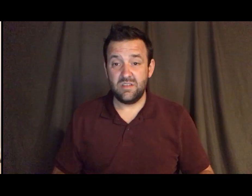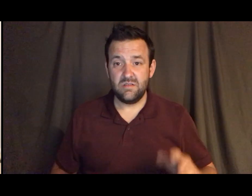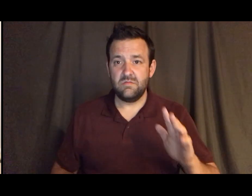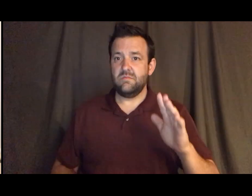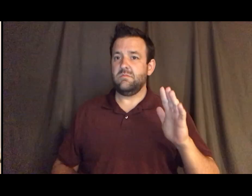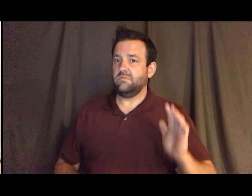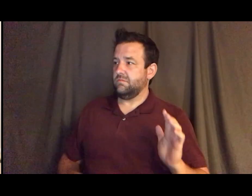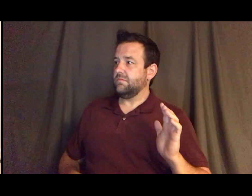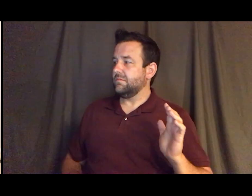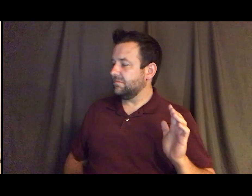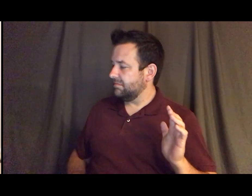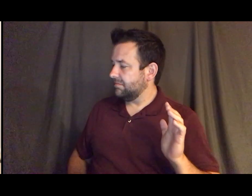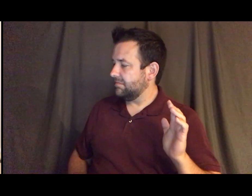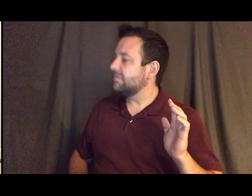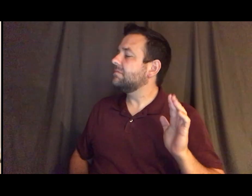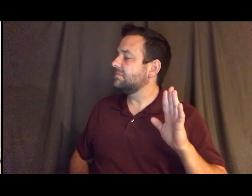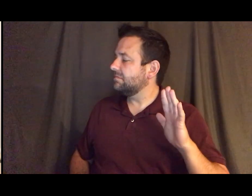They looked at the food.